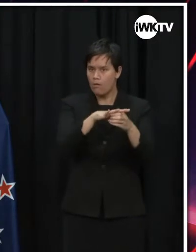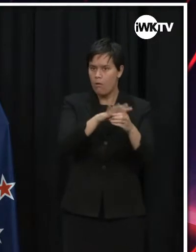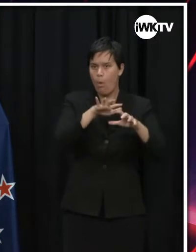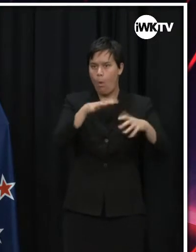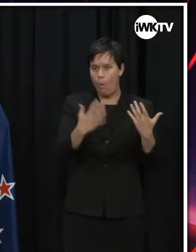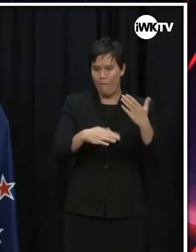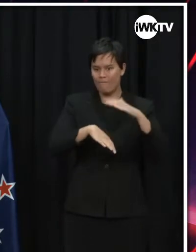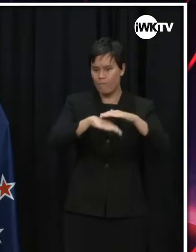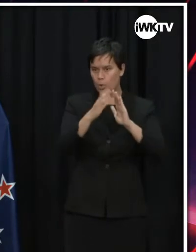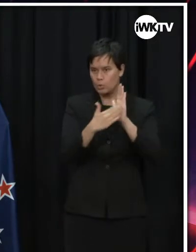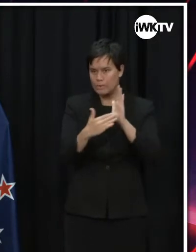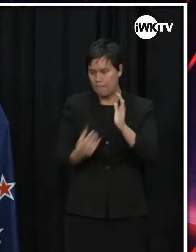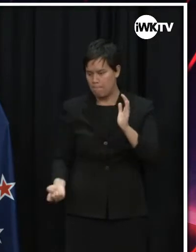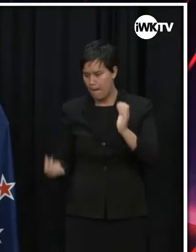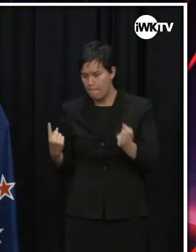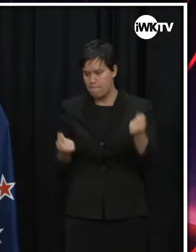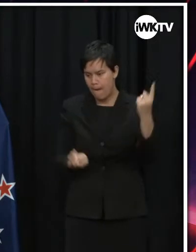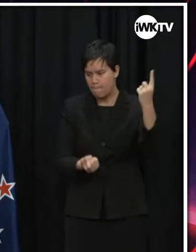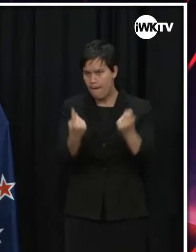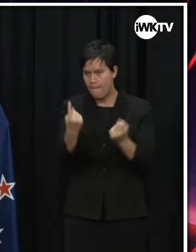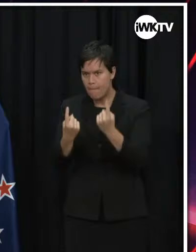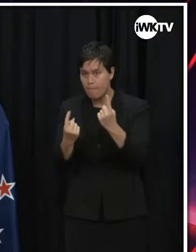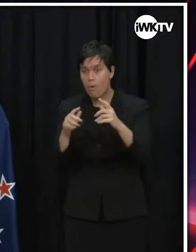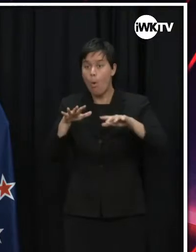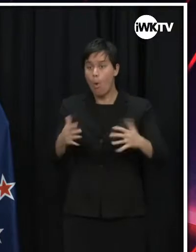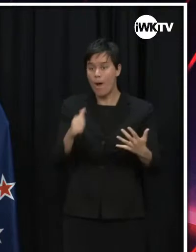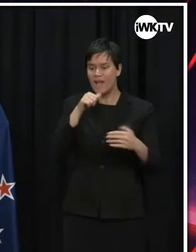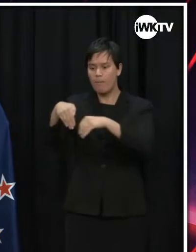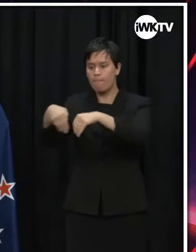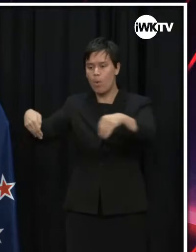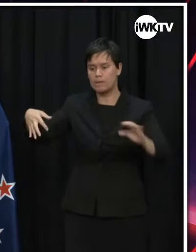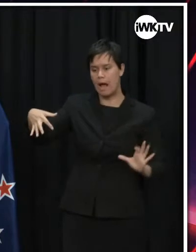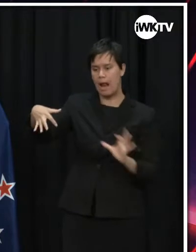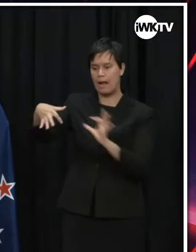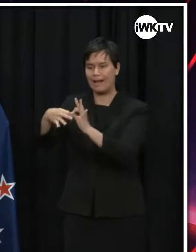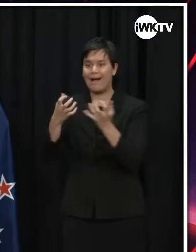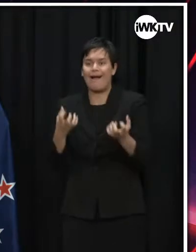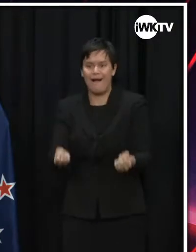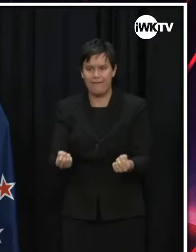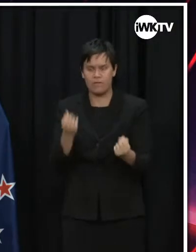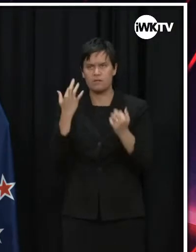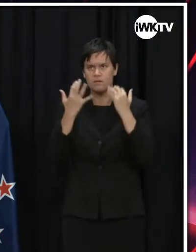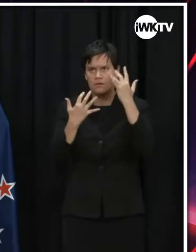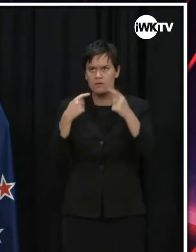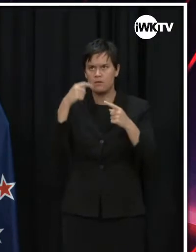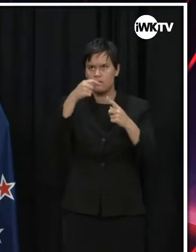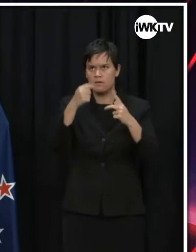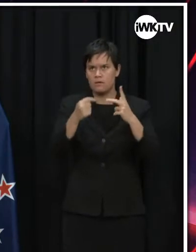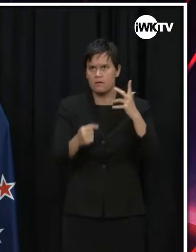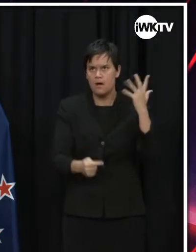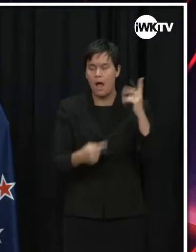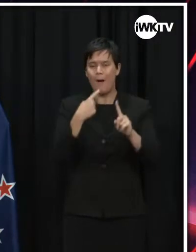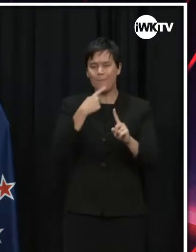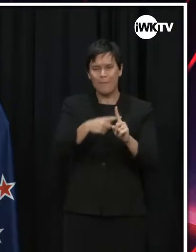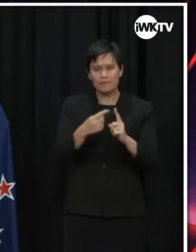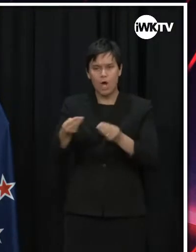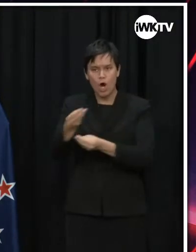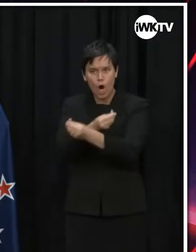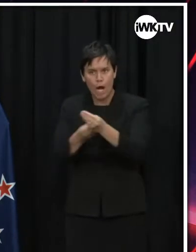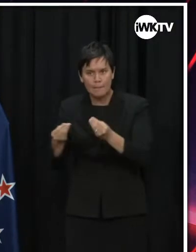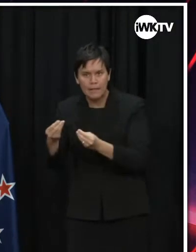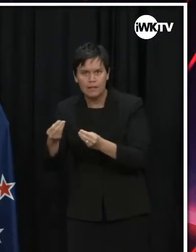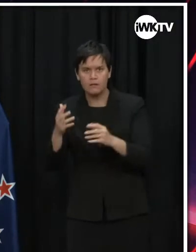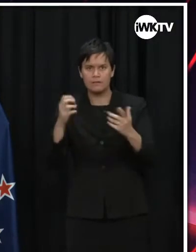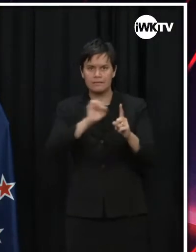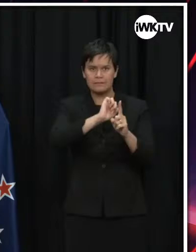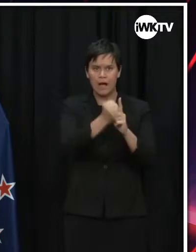any connections to the border. We also consider the effects of any change on the economy and society more